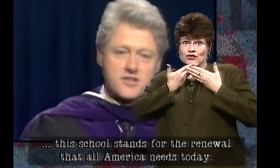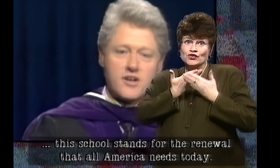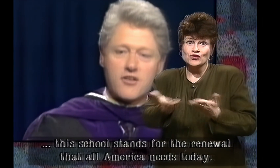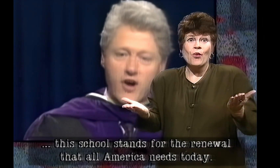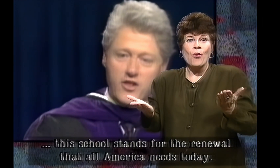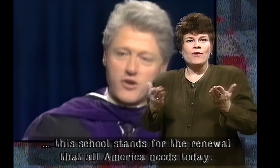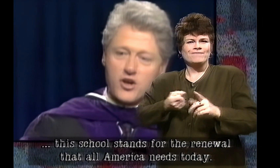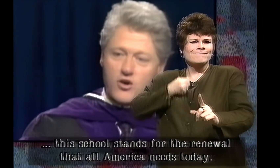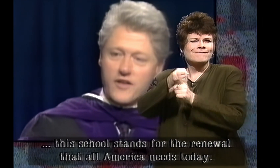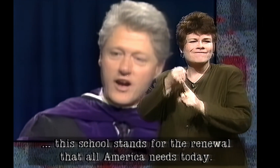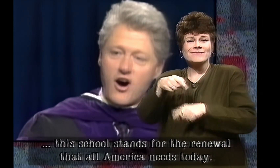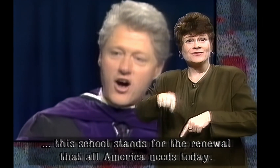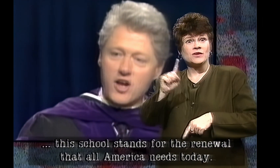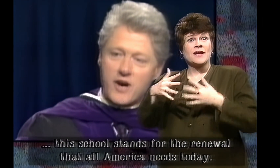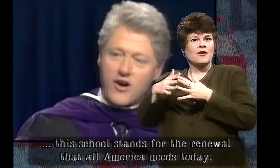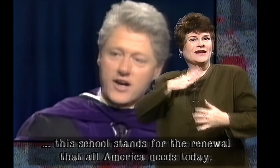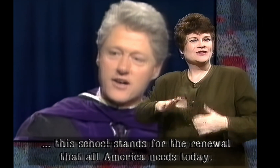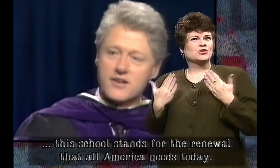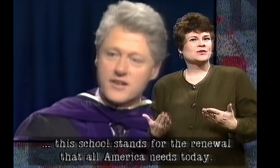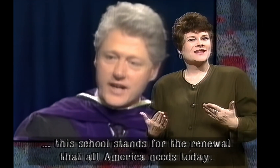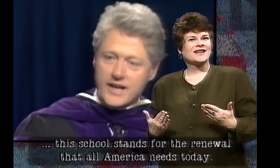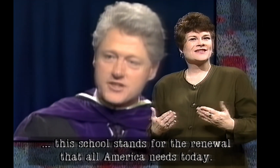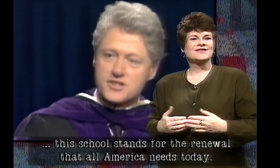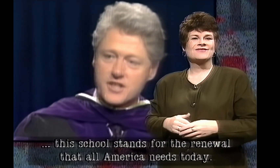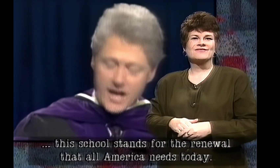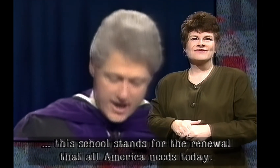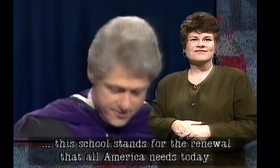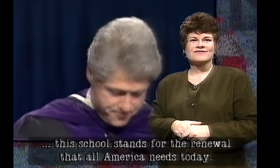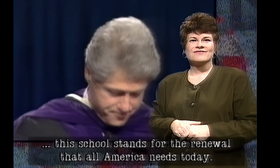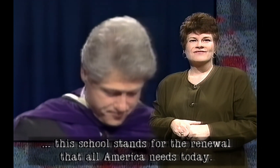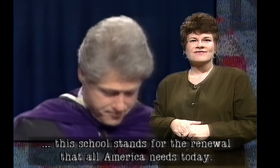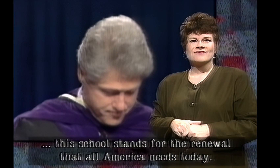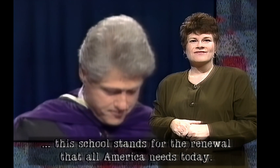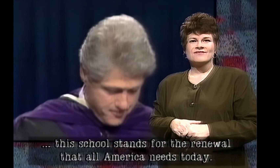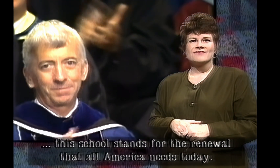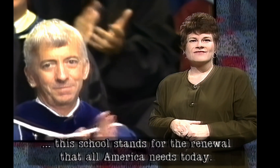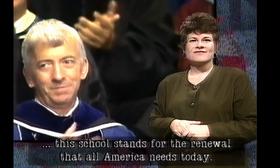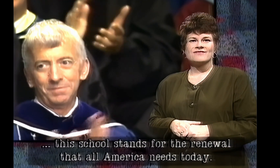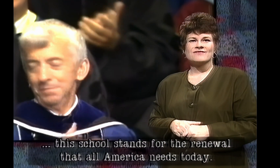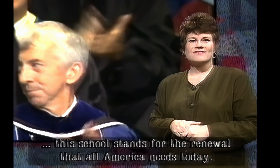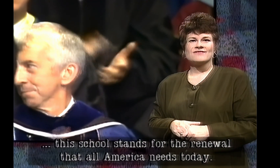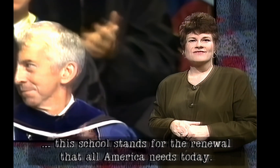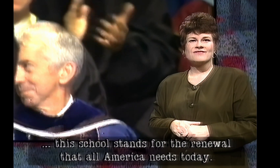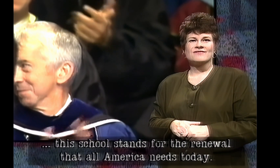stands for the renewal that all America needs today.